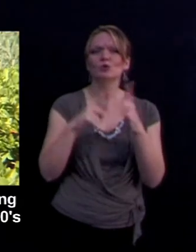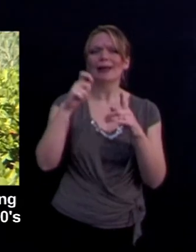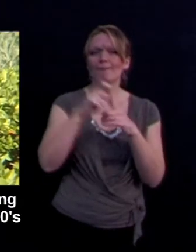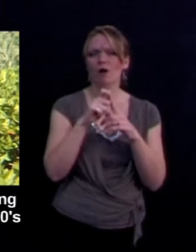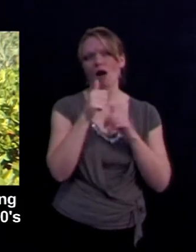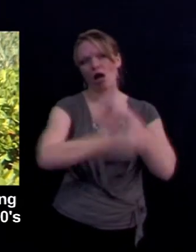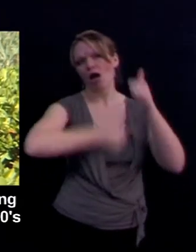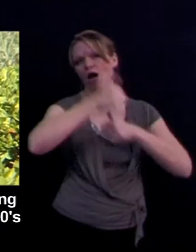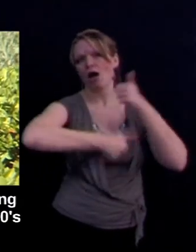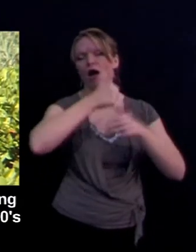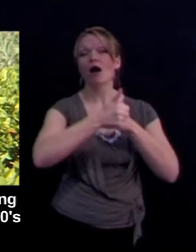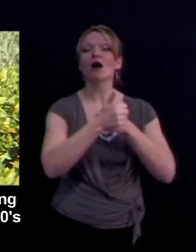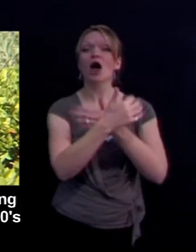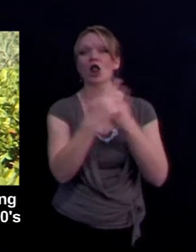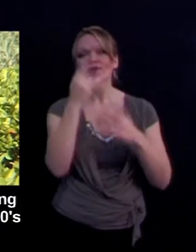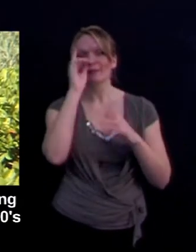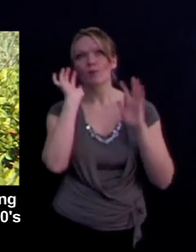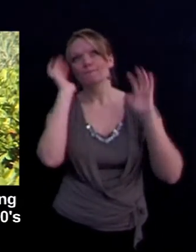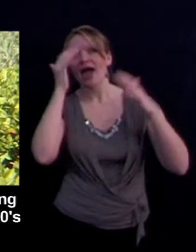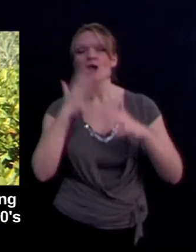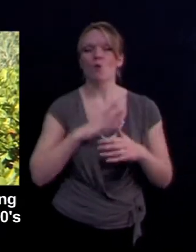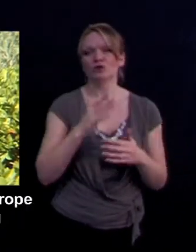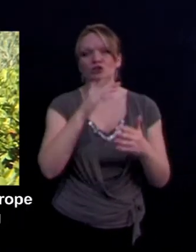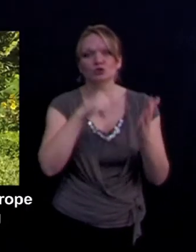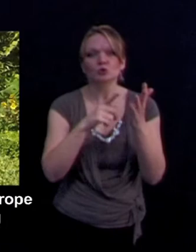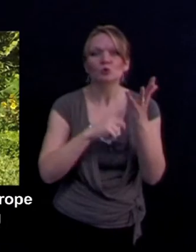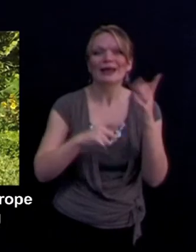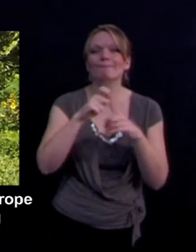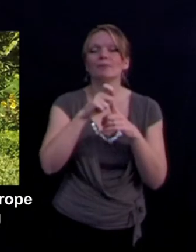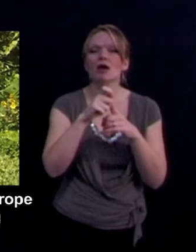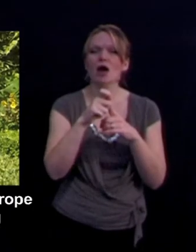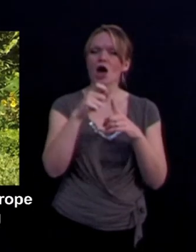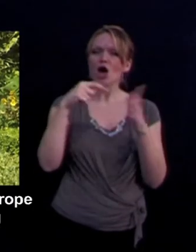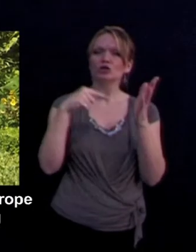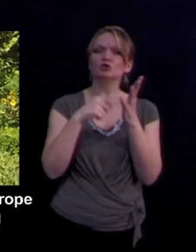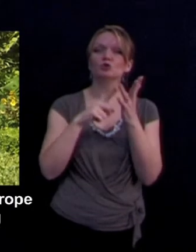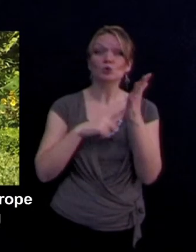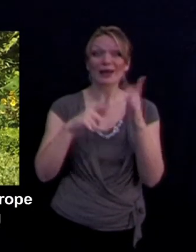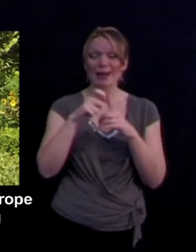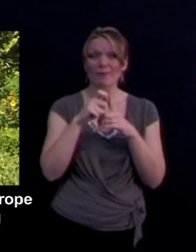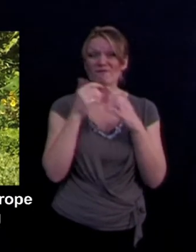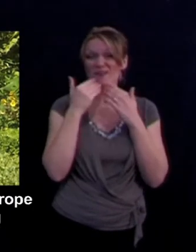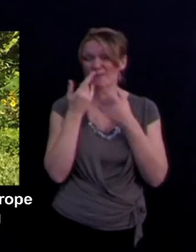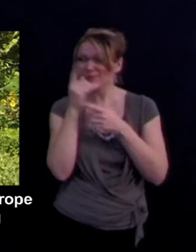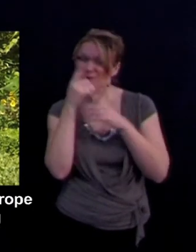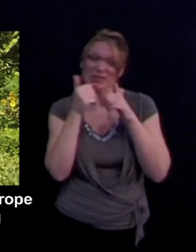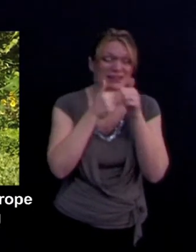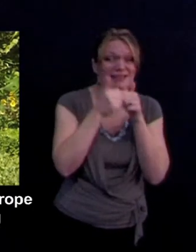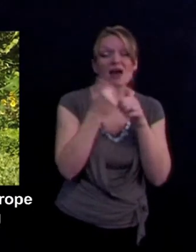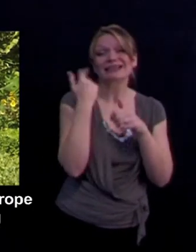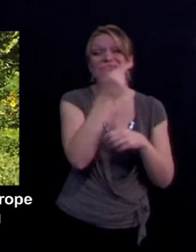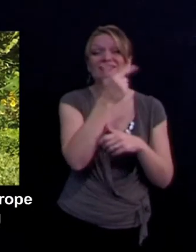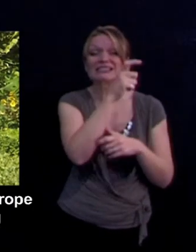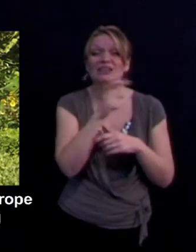reaching its peak with tulip mania in the 1630s. Tulip mania gripped 17th century Europe and was a form